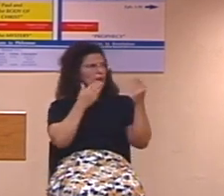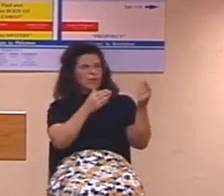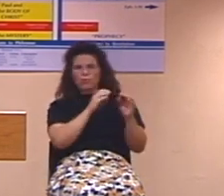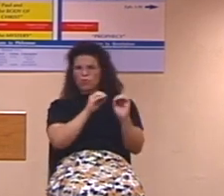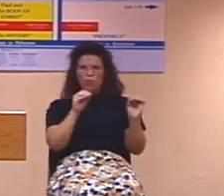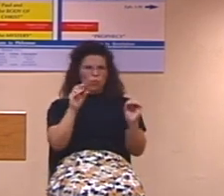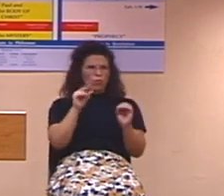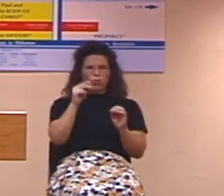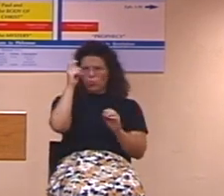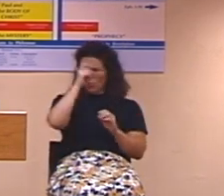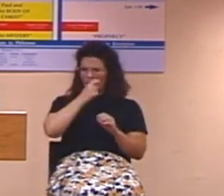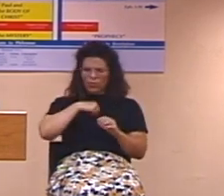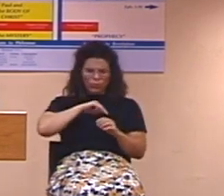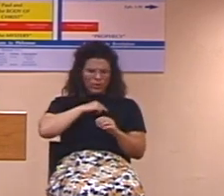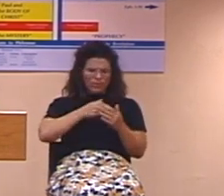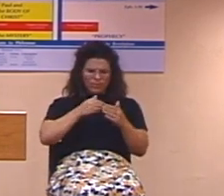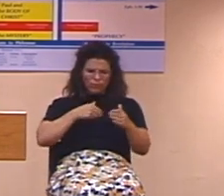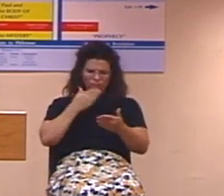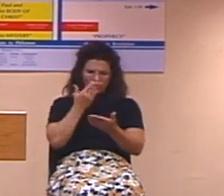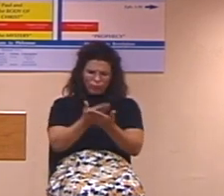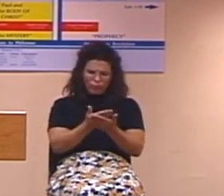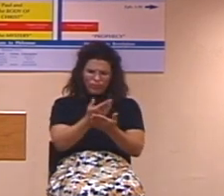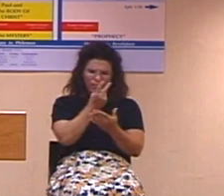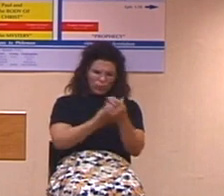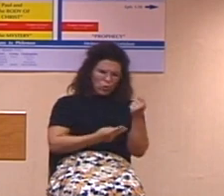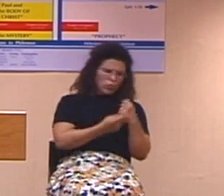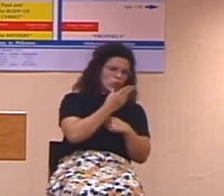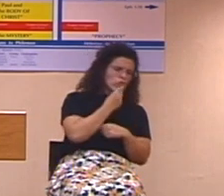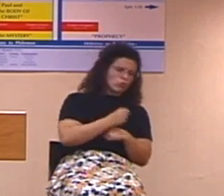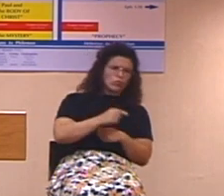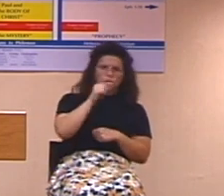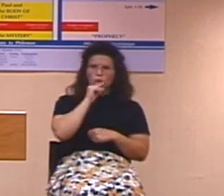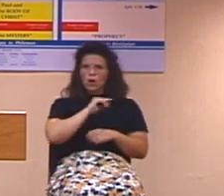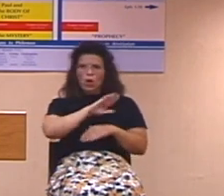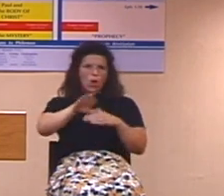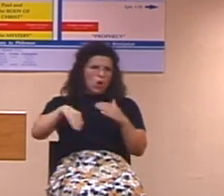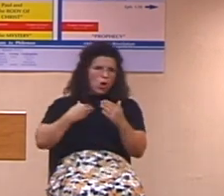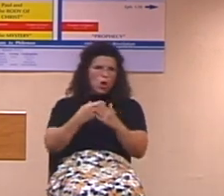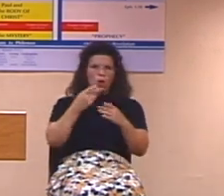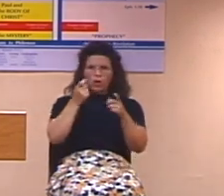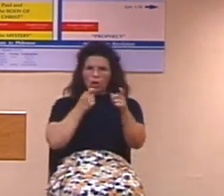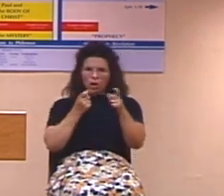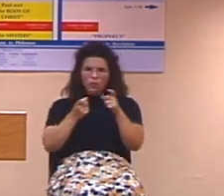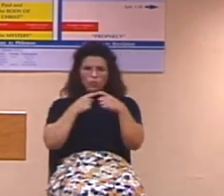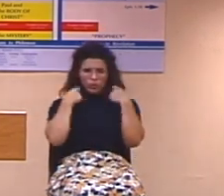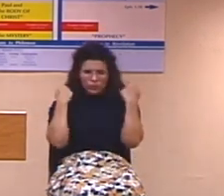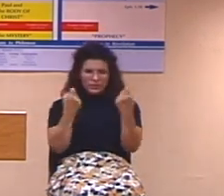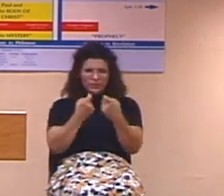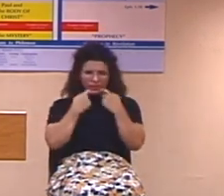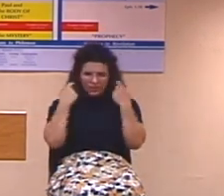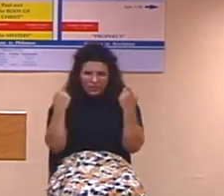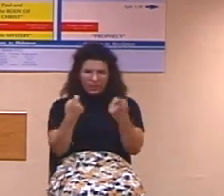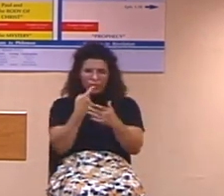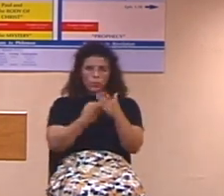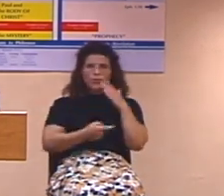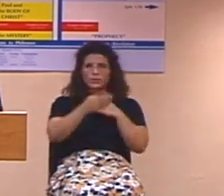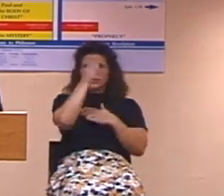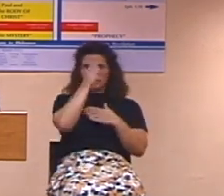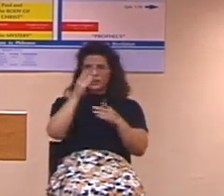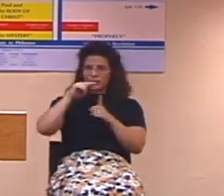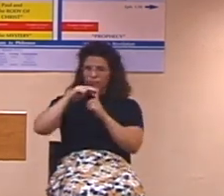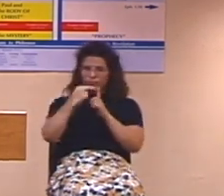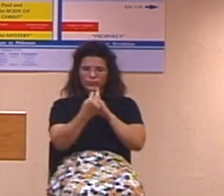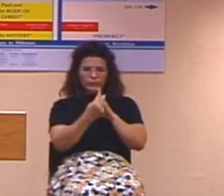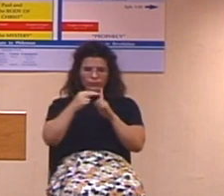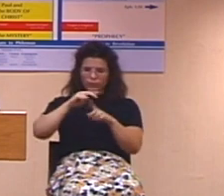no wise. For we have before proved, both Jews and Gentiles, that they are all what? They're all, what's God's view